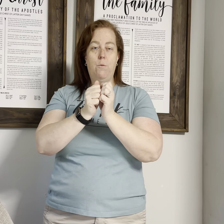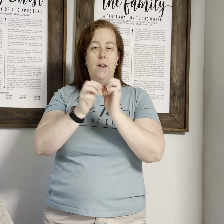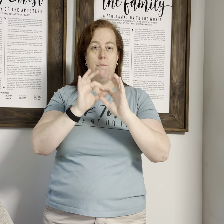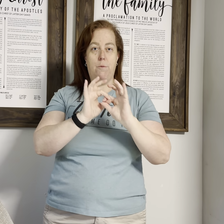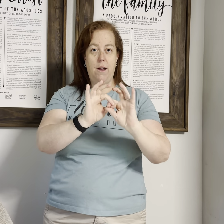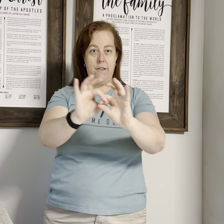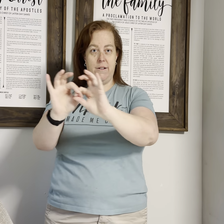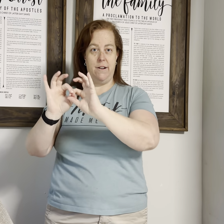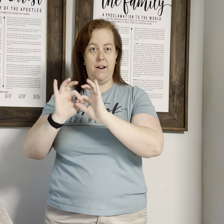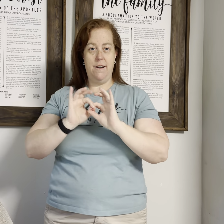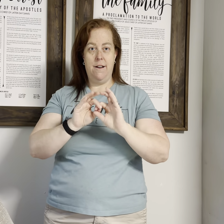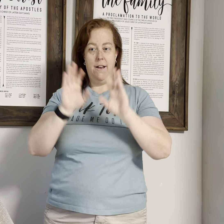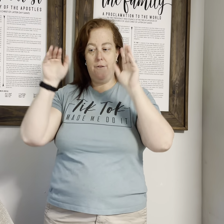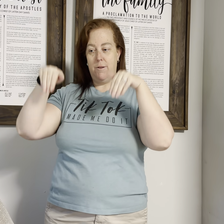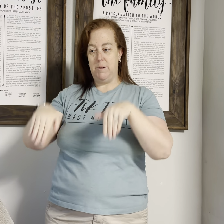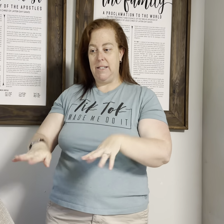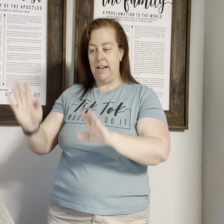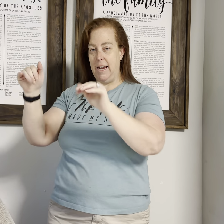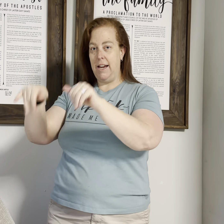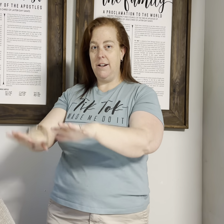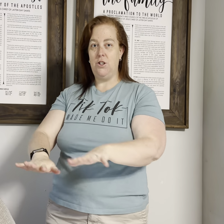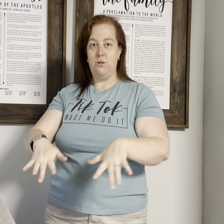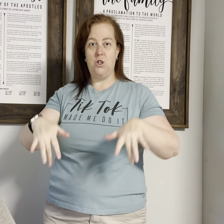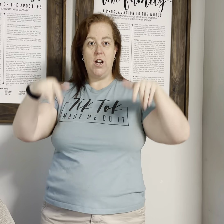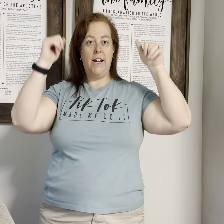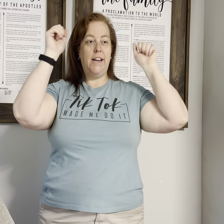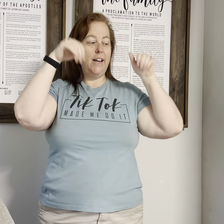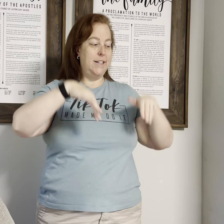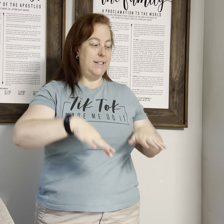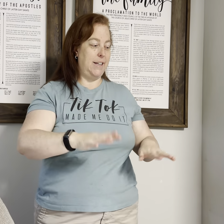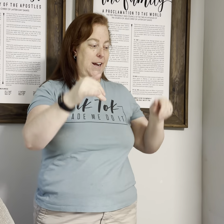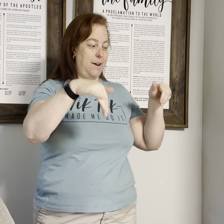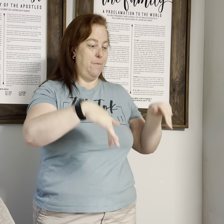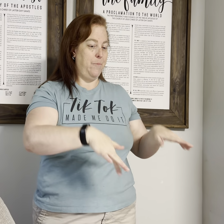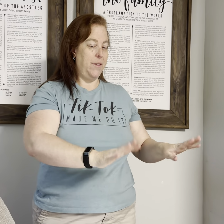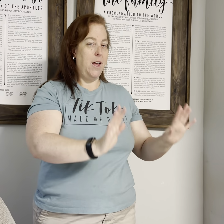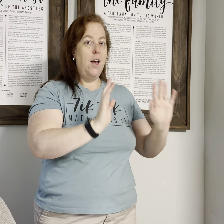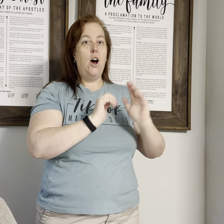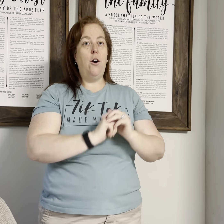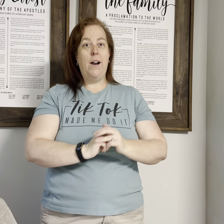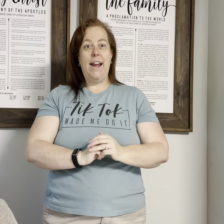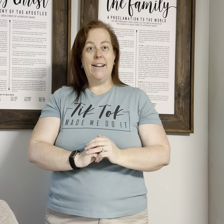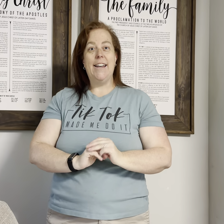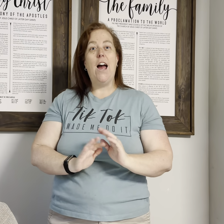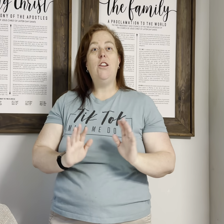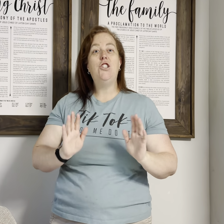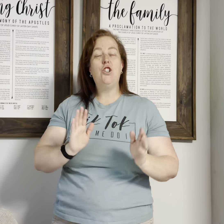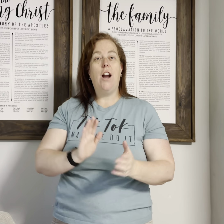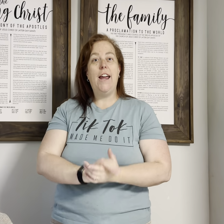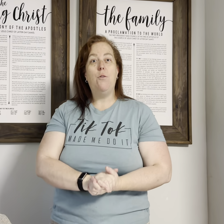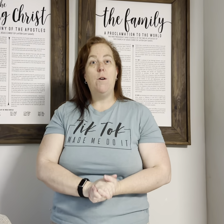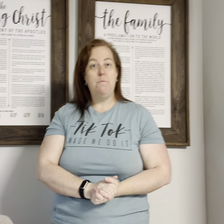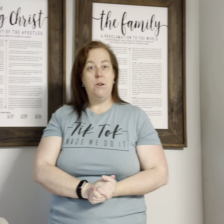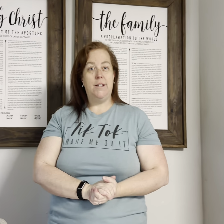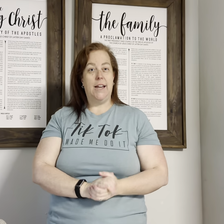with brotherhood from sea to shining sea. All right, now let's try it with music. Now